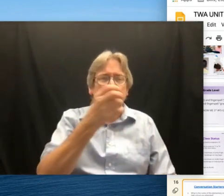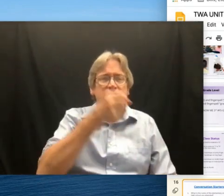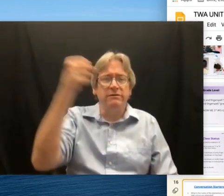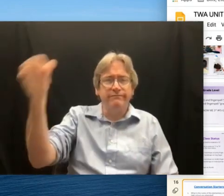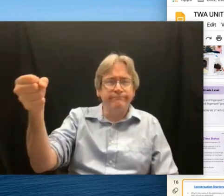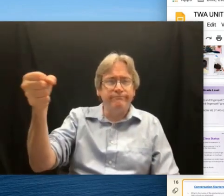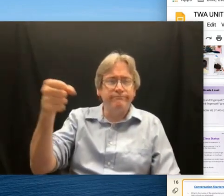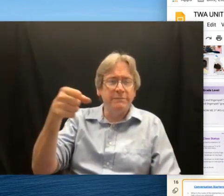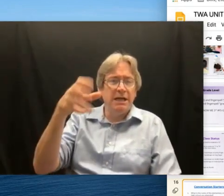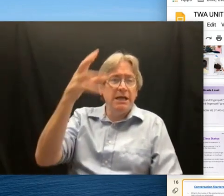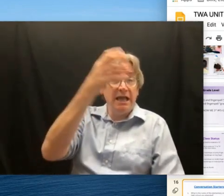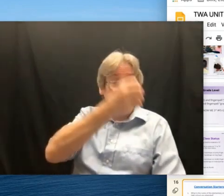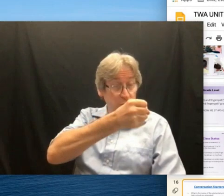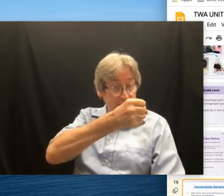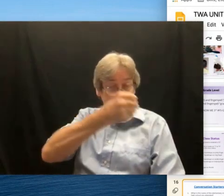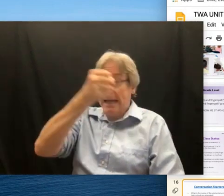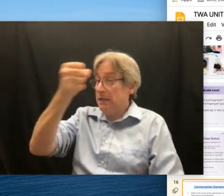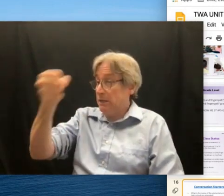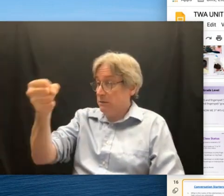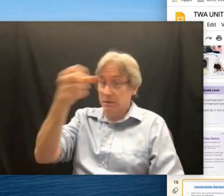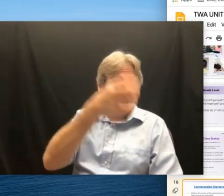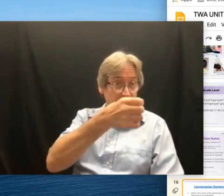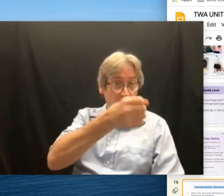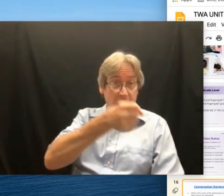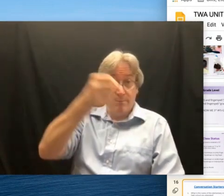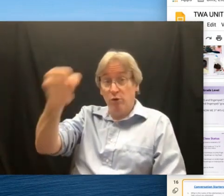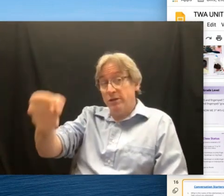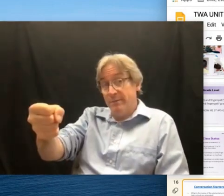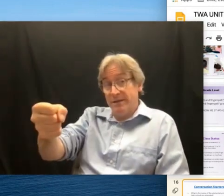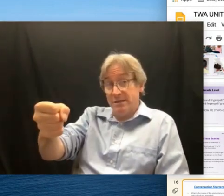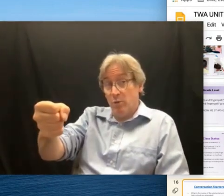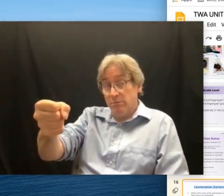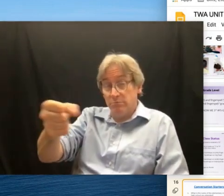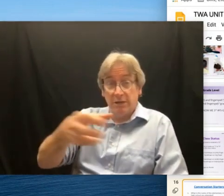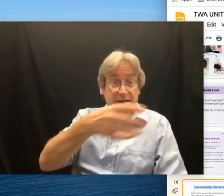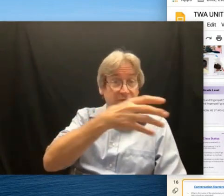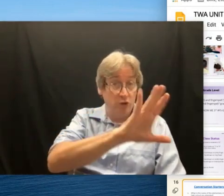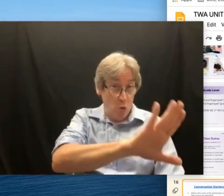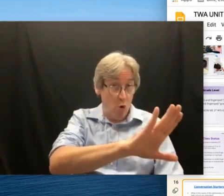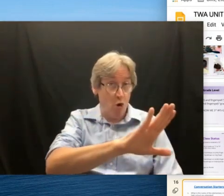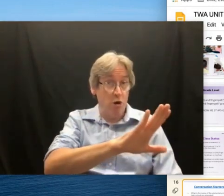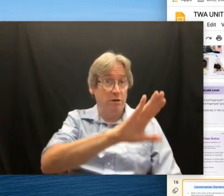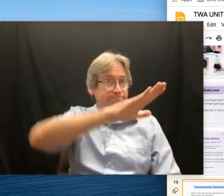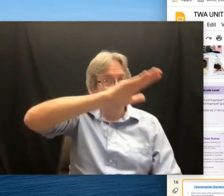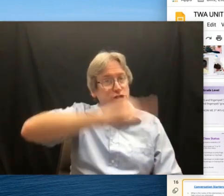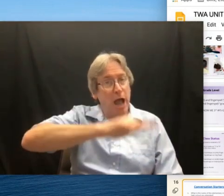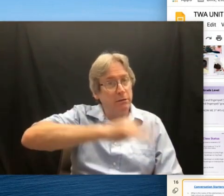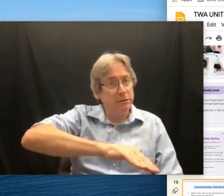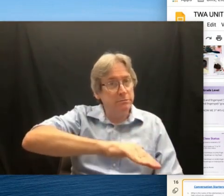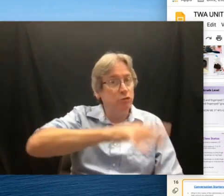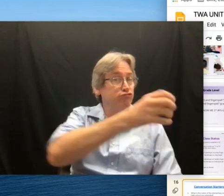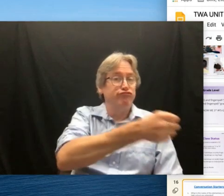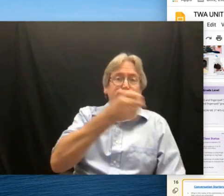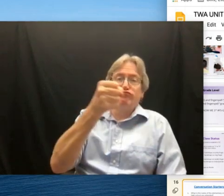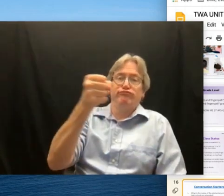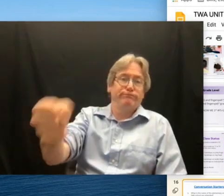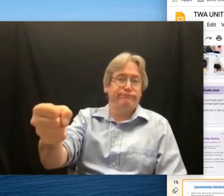There's also a question of if you take someone and put them in somewhere, like if your